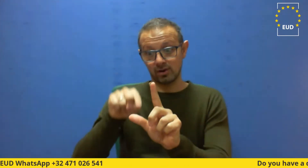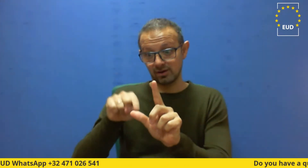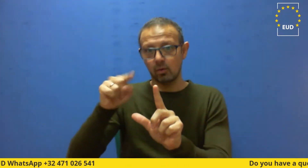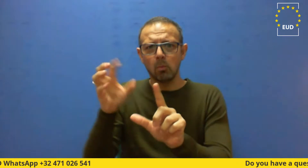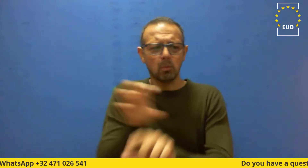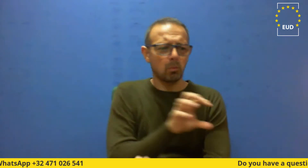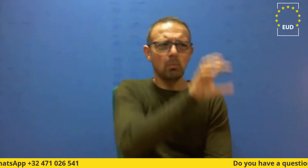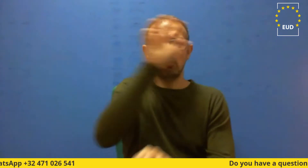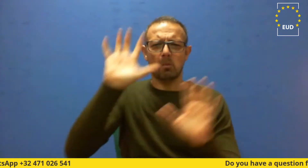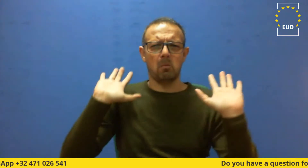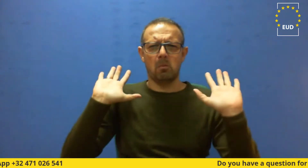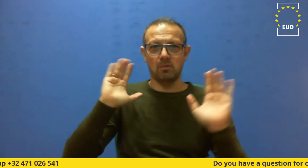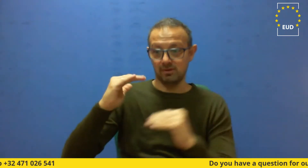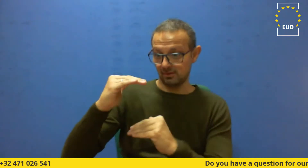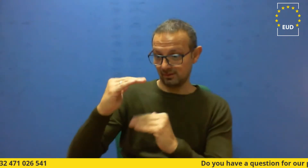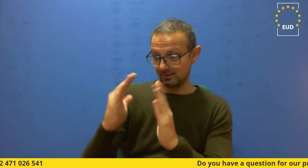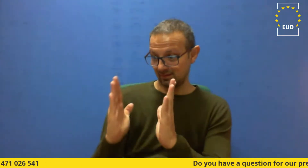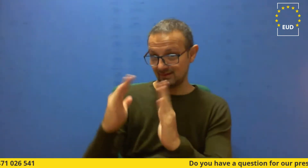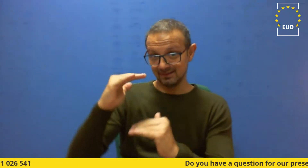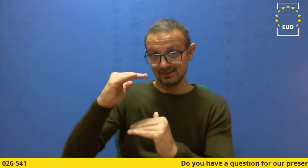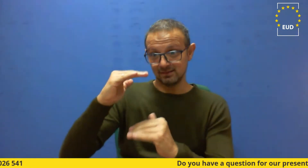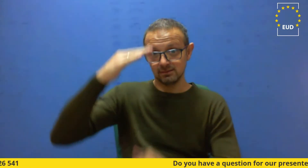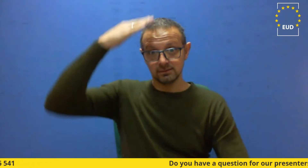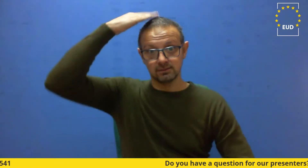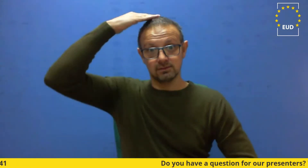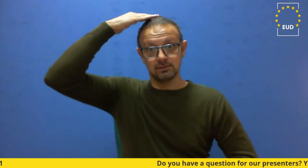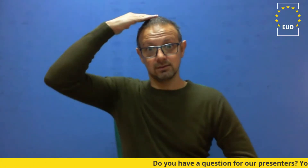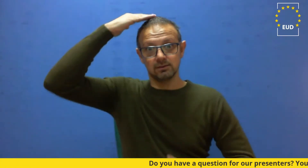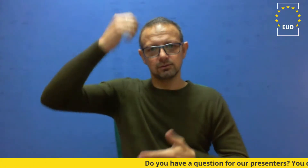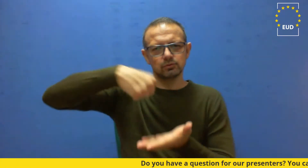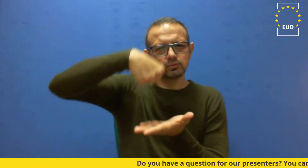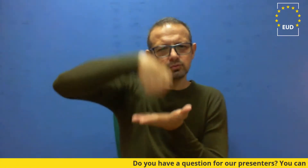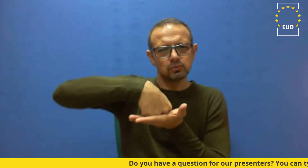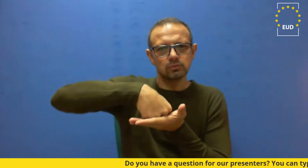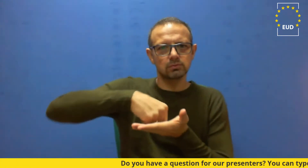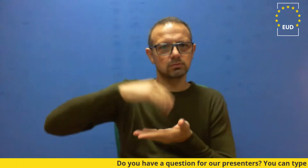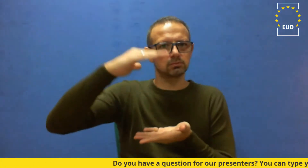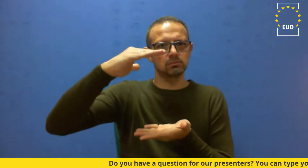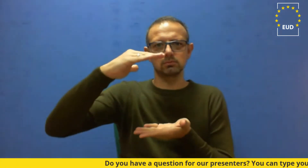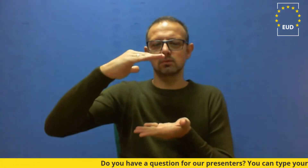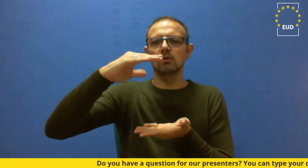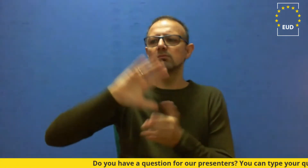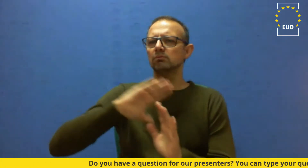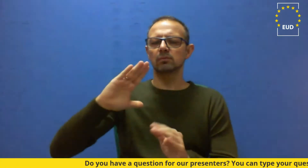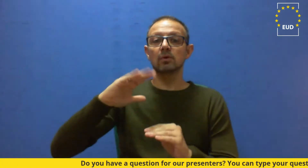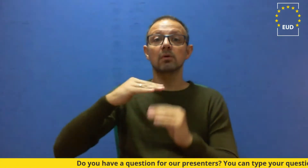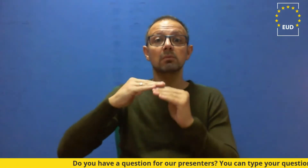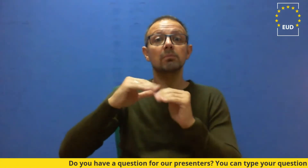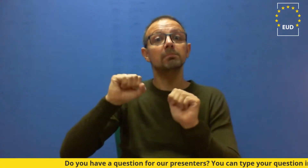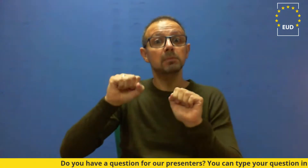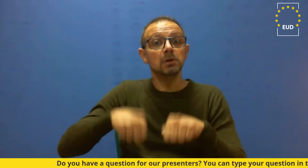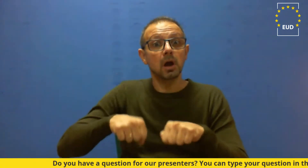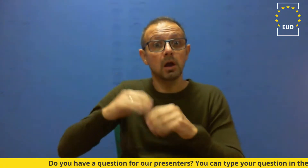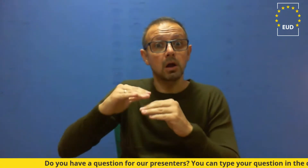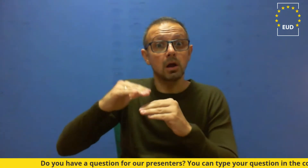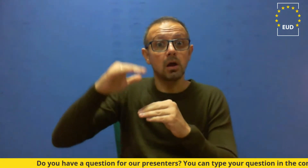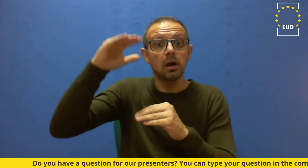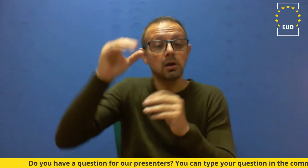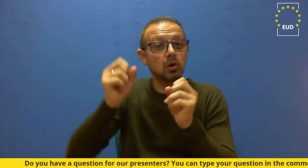1/6 frame, which means if you split up the screen in 6 quadrants, that the